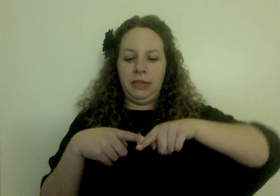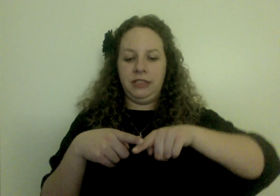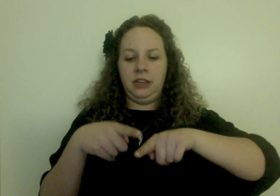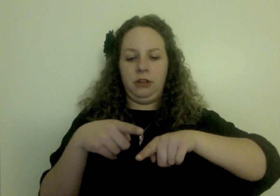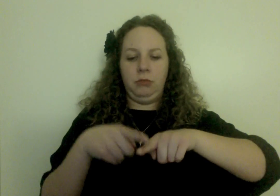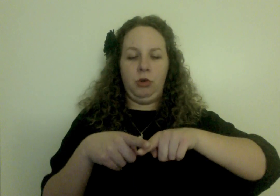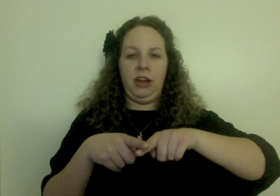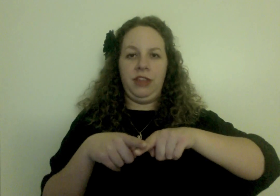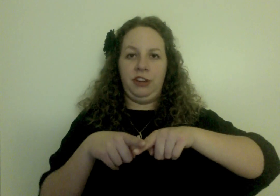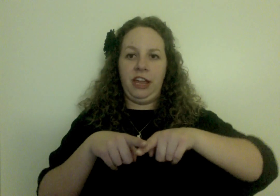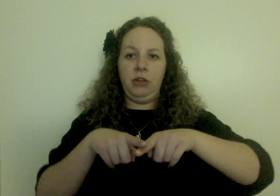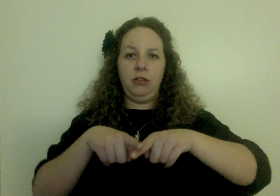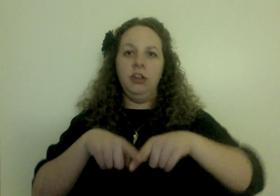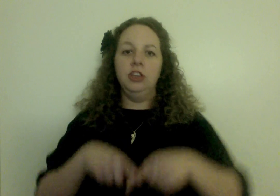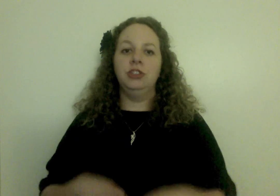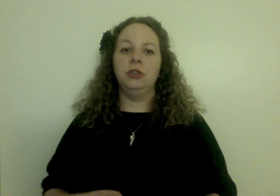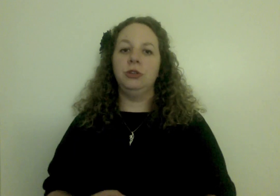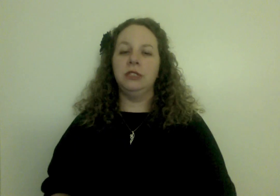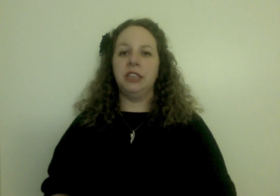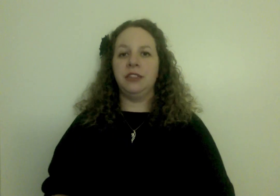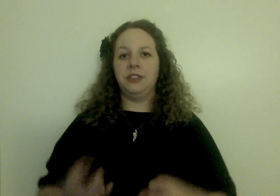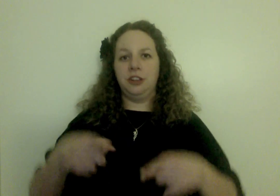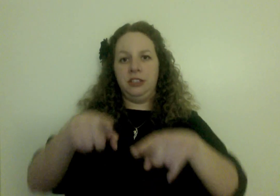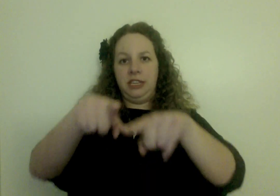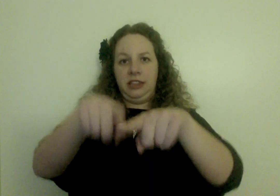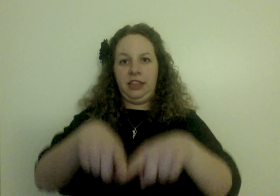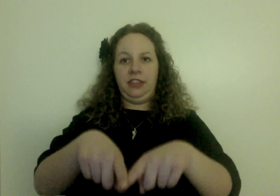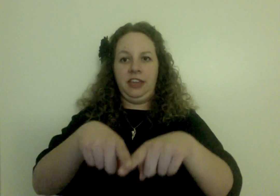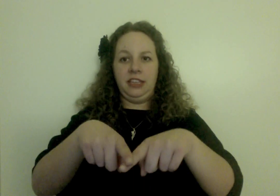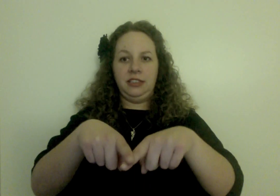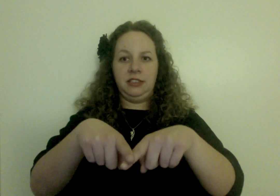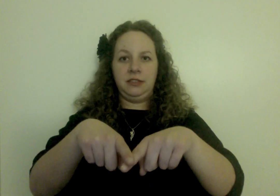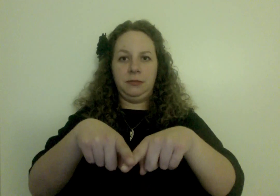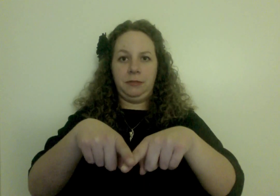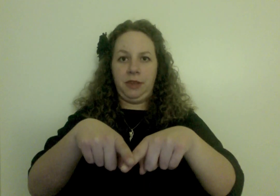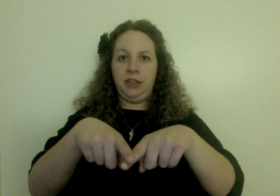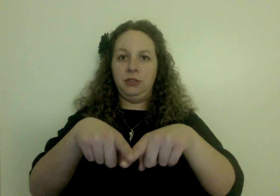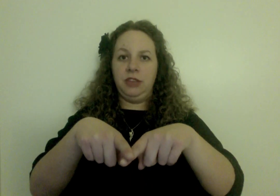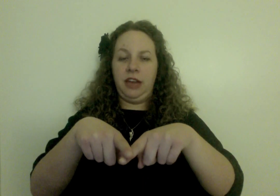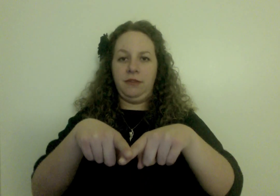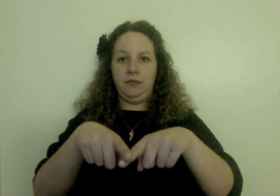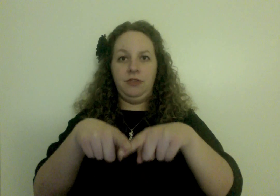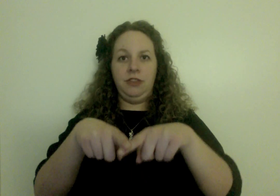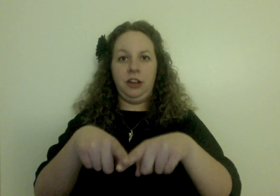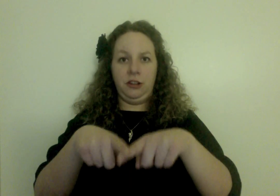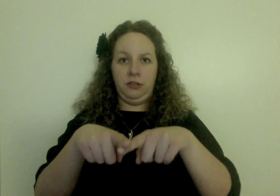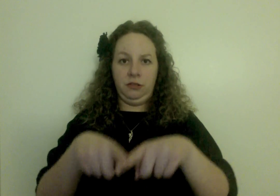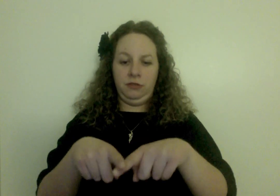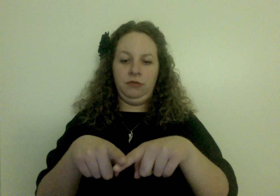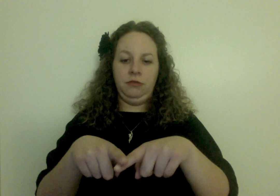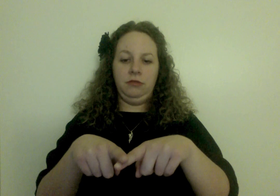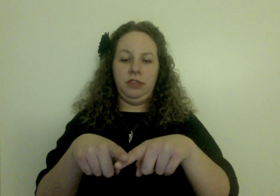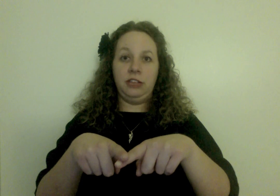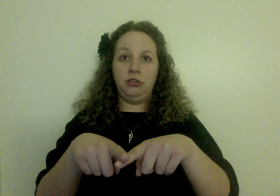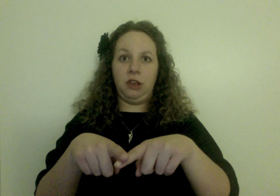because they're more at their ankle. So you would say that they're sitting like this. Okay, so they have their legs crossed